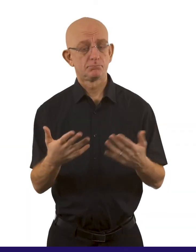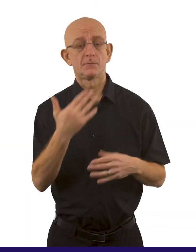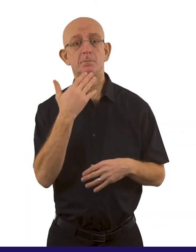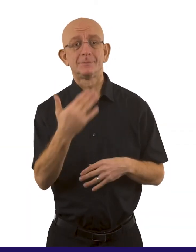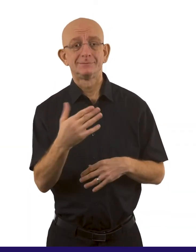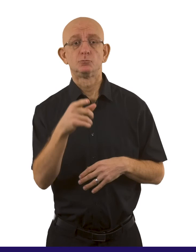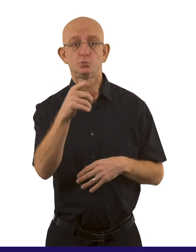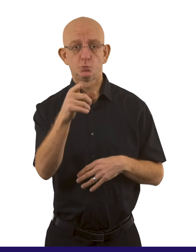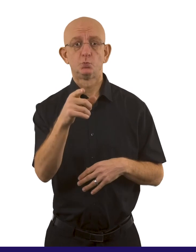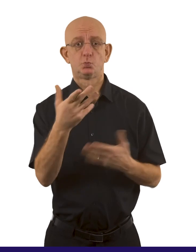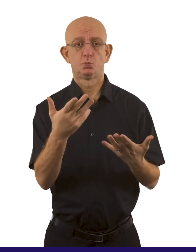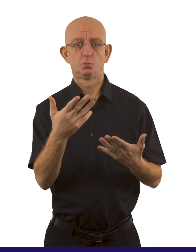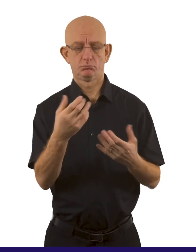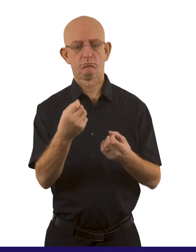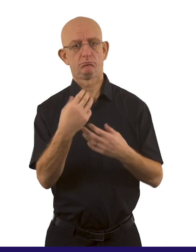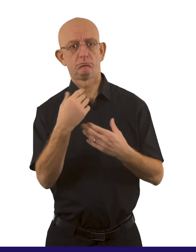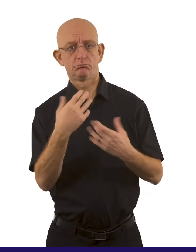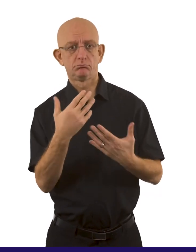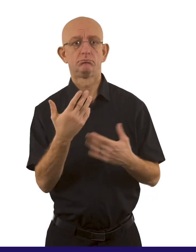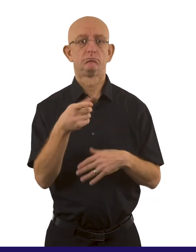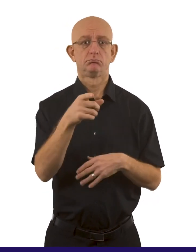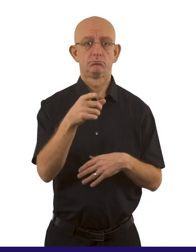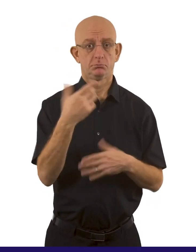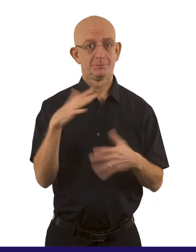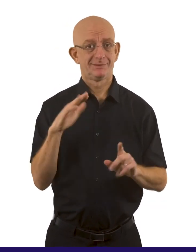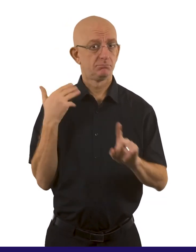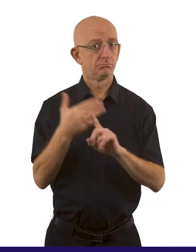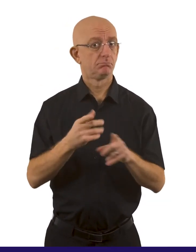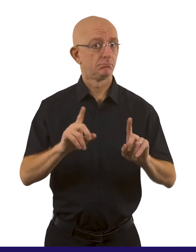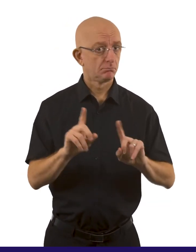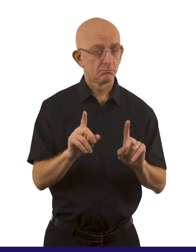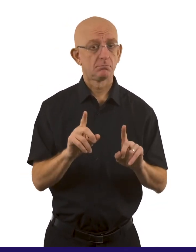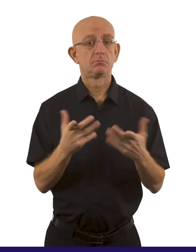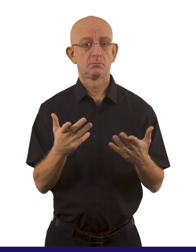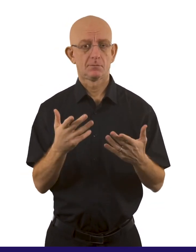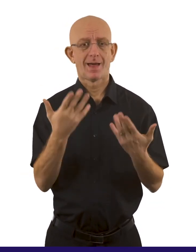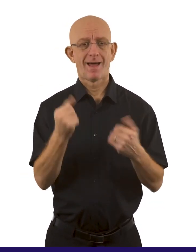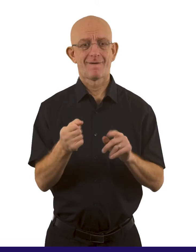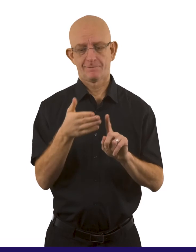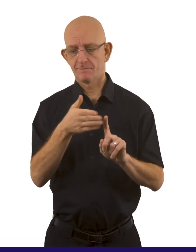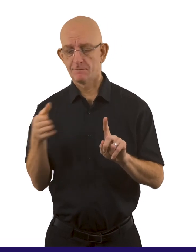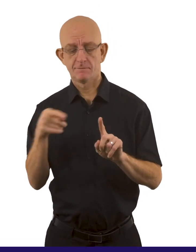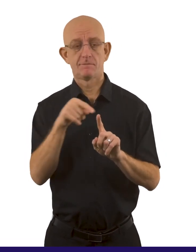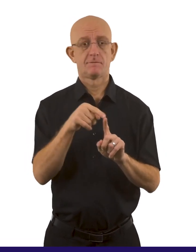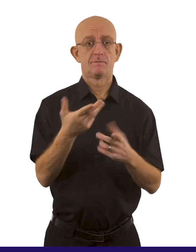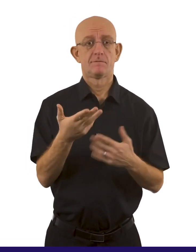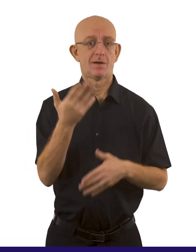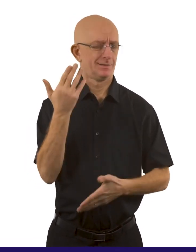Question 35. Please answer if you have ever experienced the following. Please select never, hardly